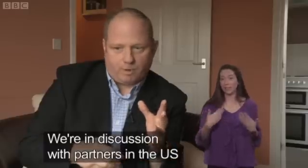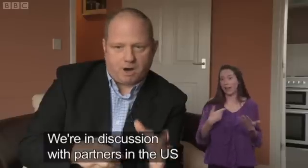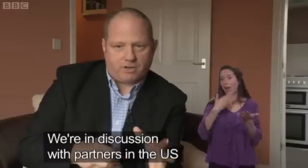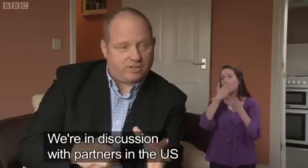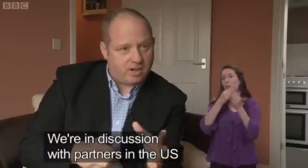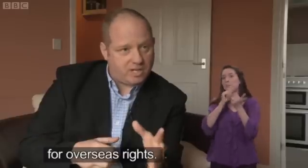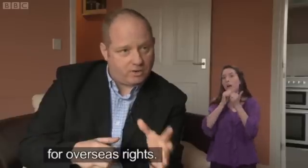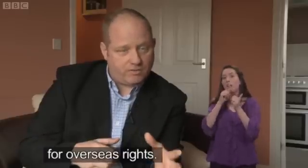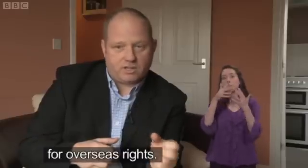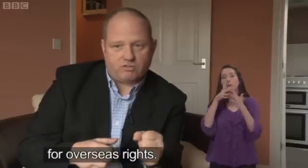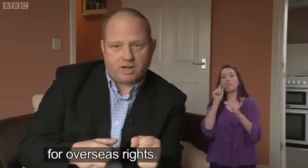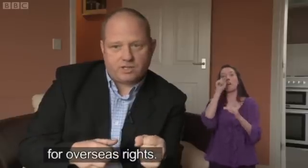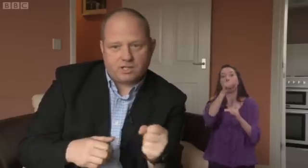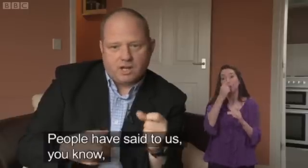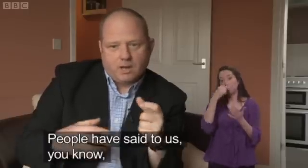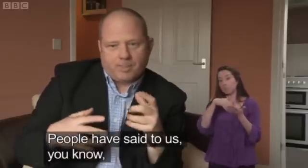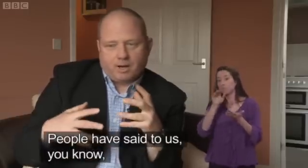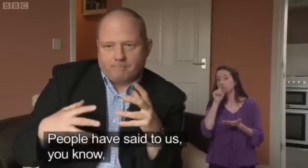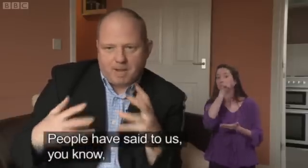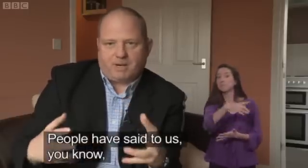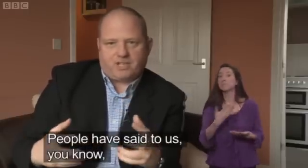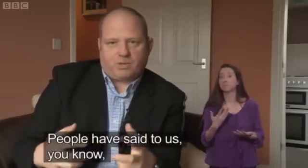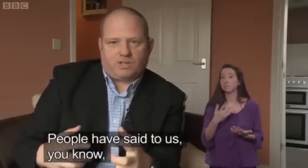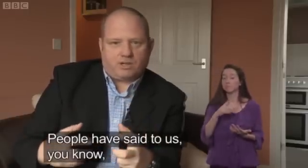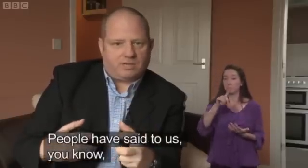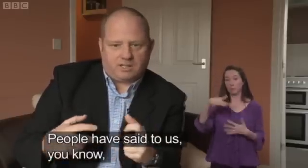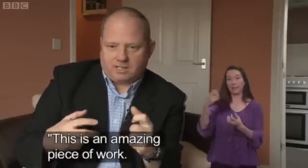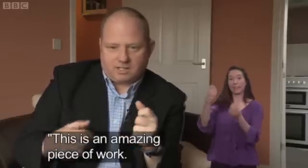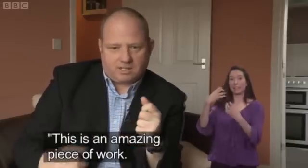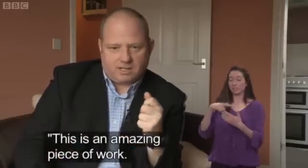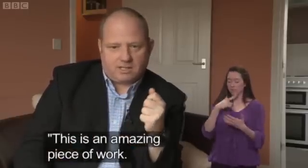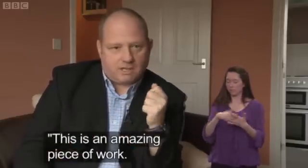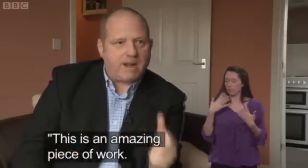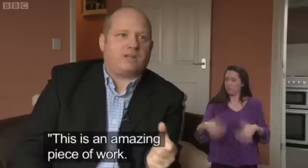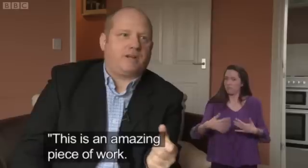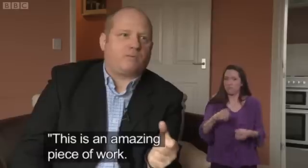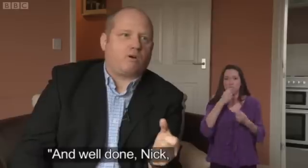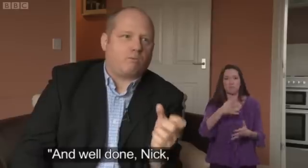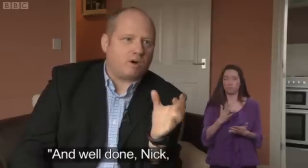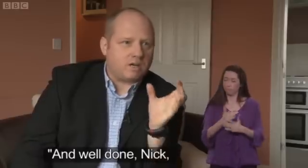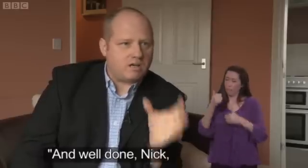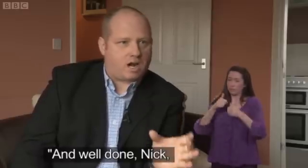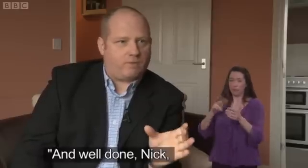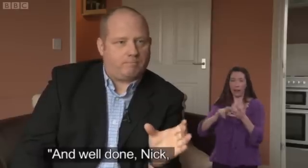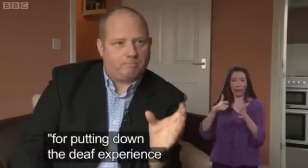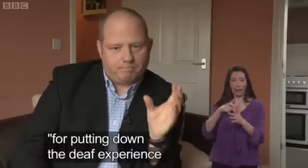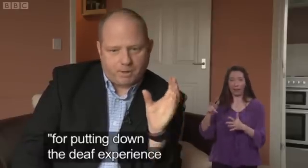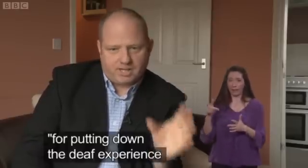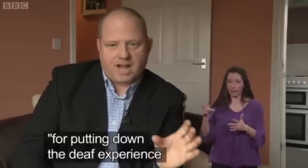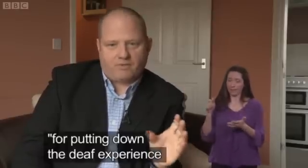partners in the US for overseas rights. People have said to us, you know, this is an amazing piece of work, and well done, Nick, for putting down the